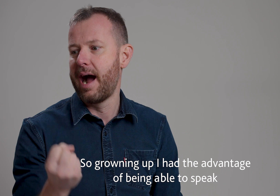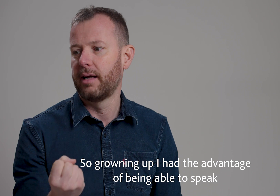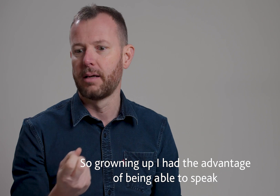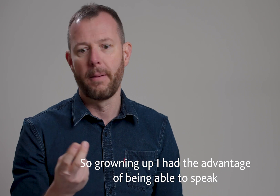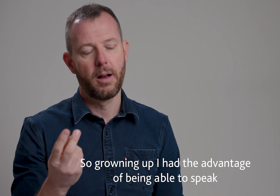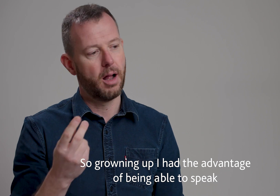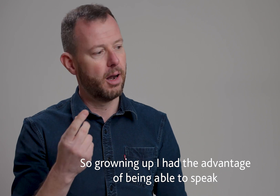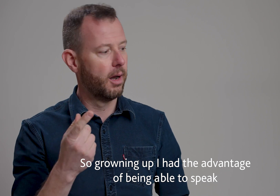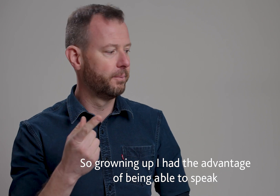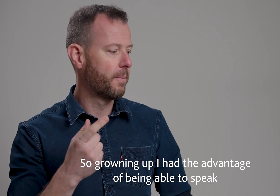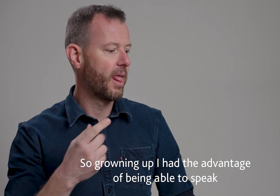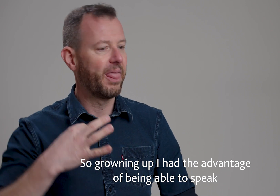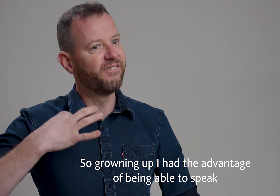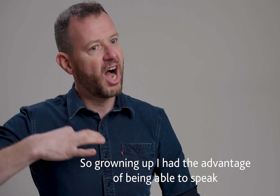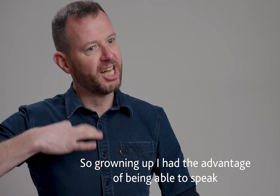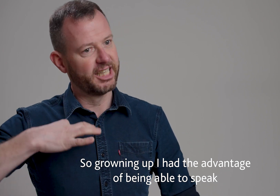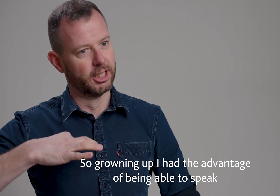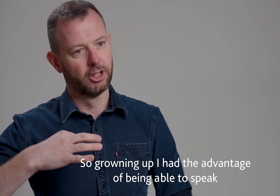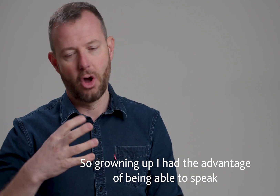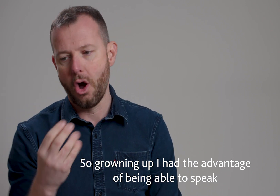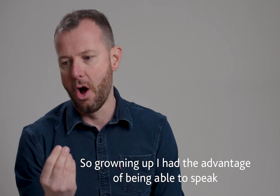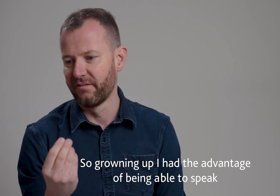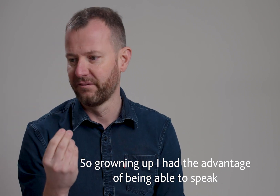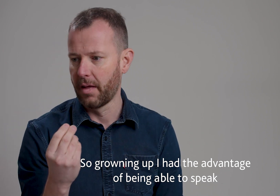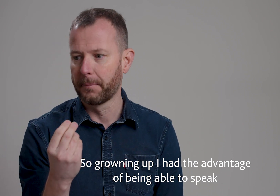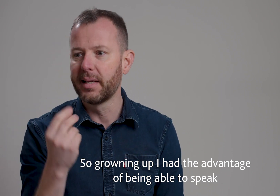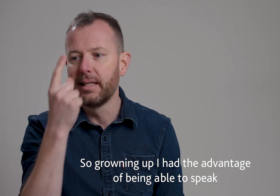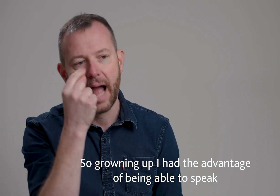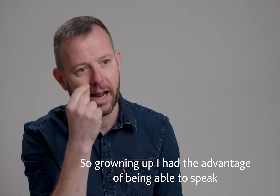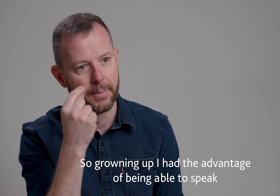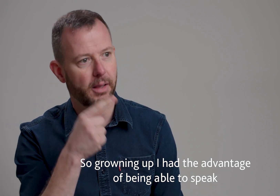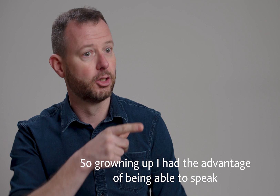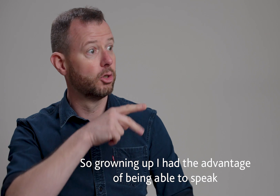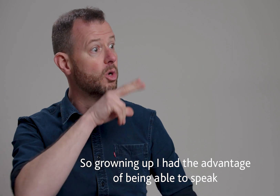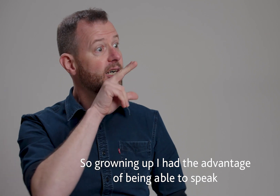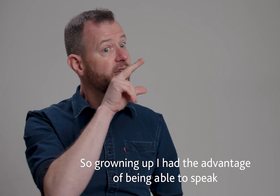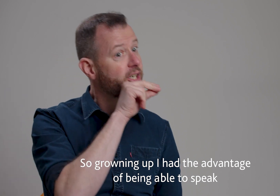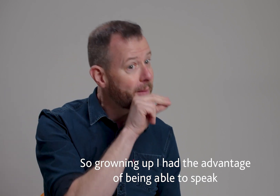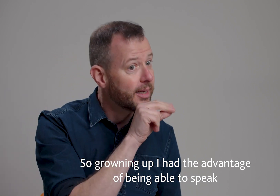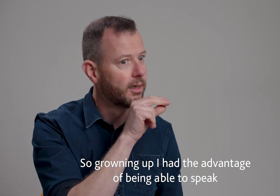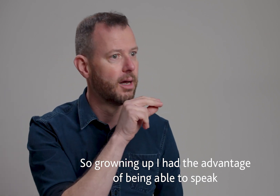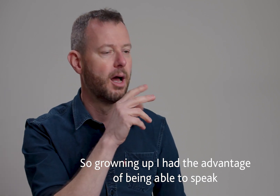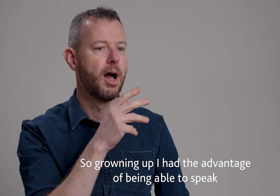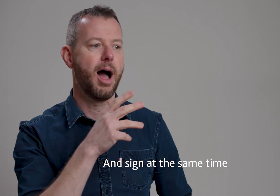I act. The father of generally able to stick